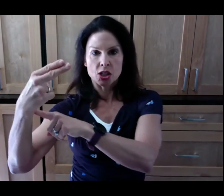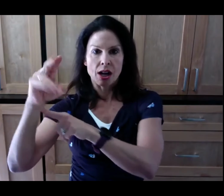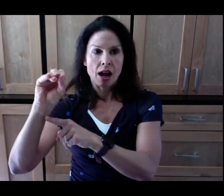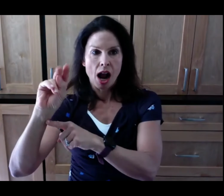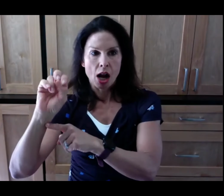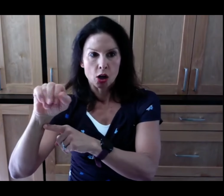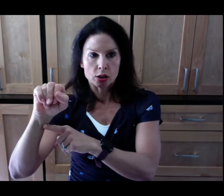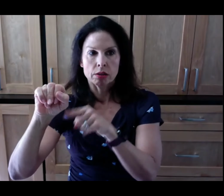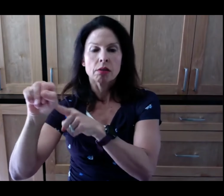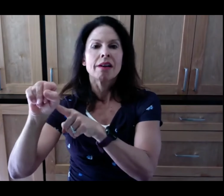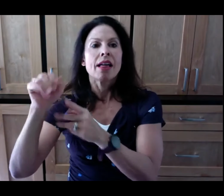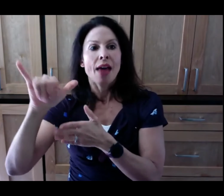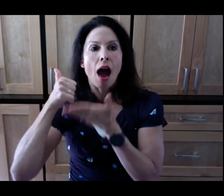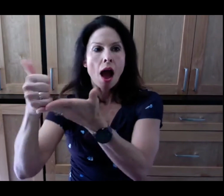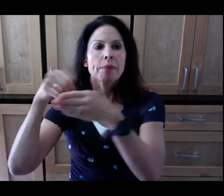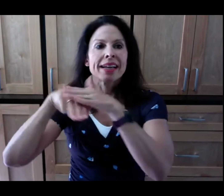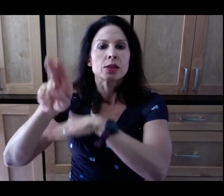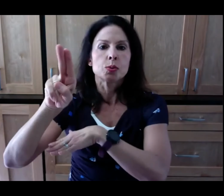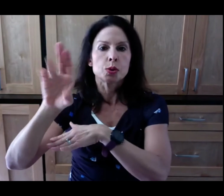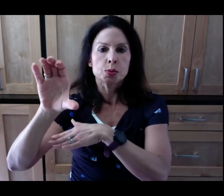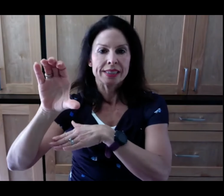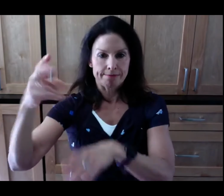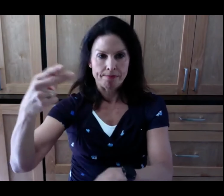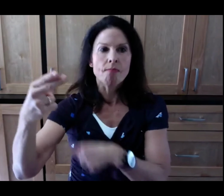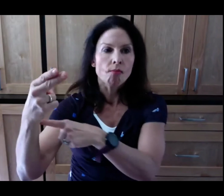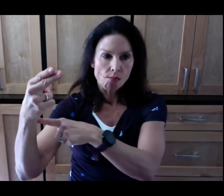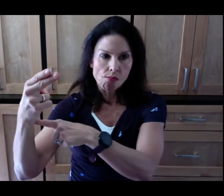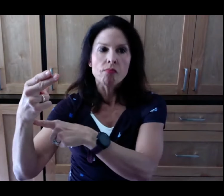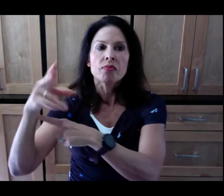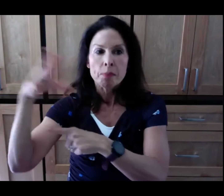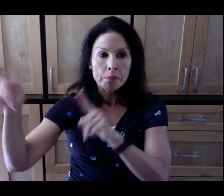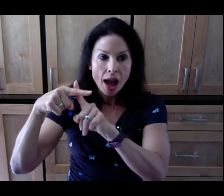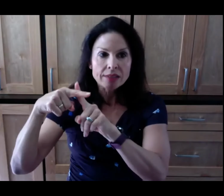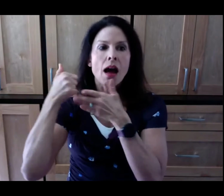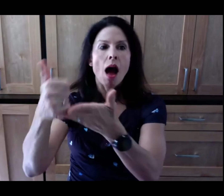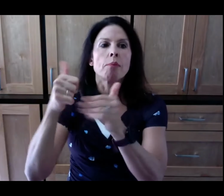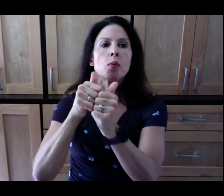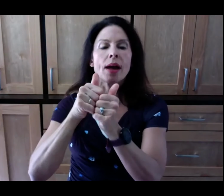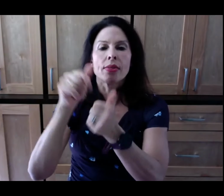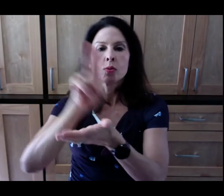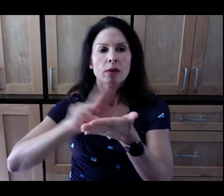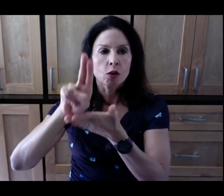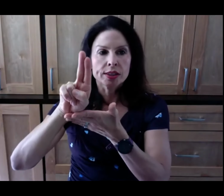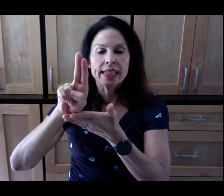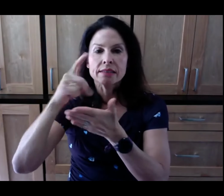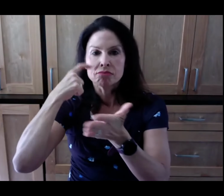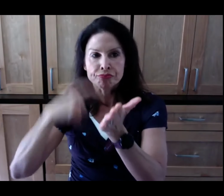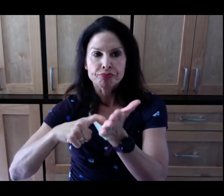For an ASL 1 class for honors, you just to get into a UC. Plus, it also helps them,